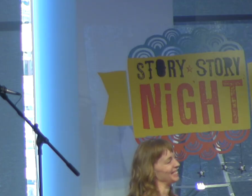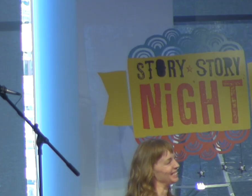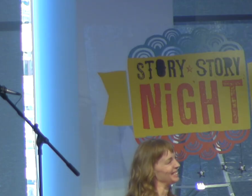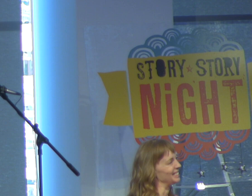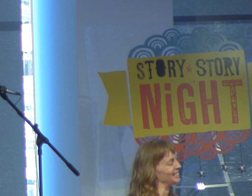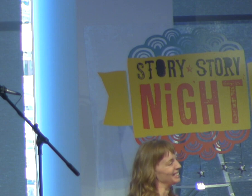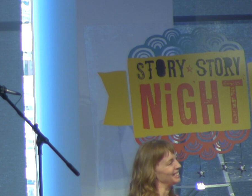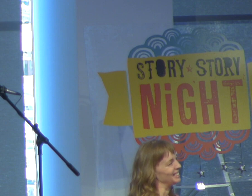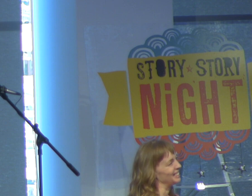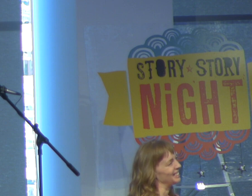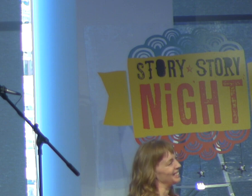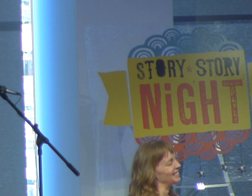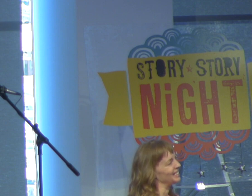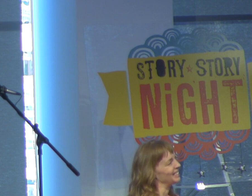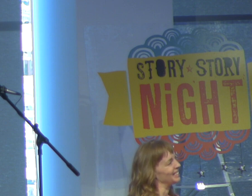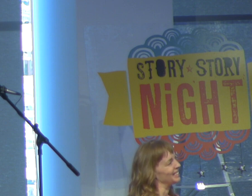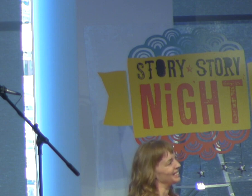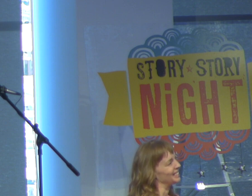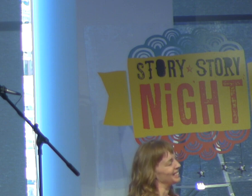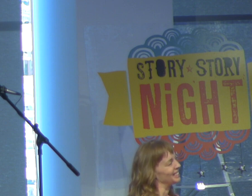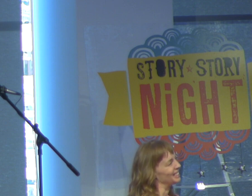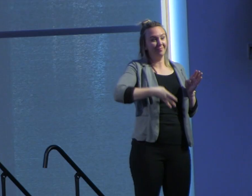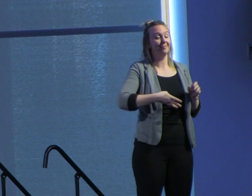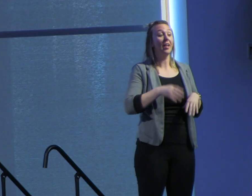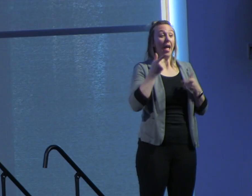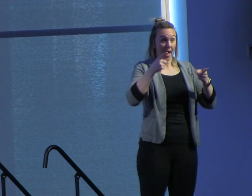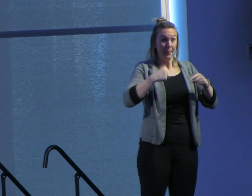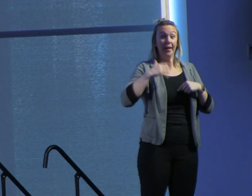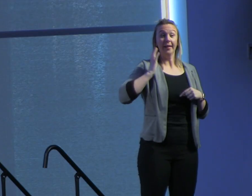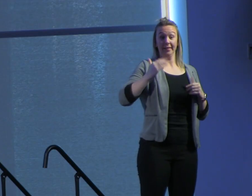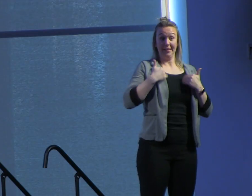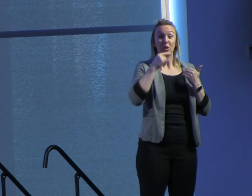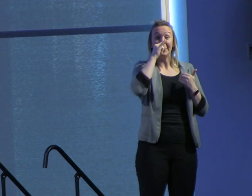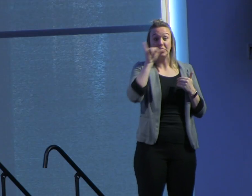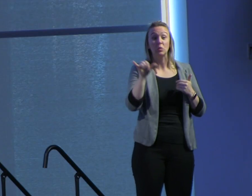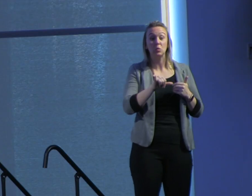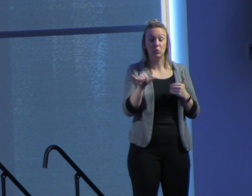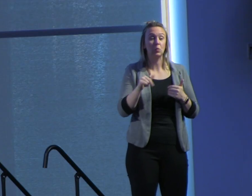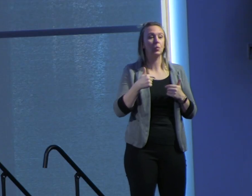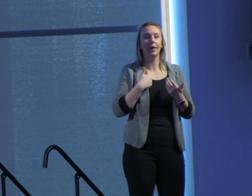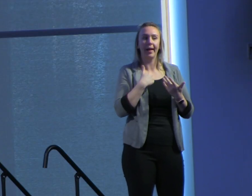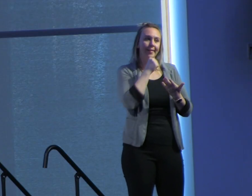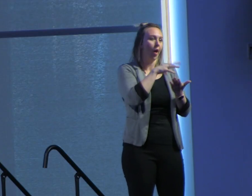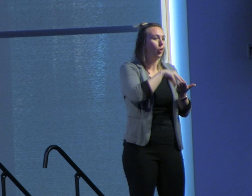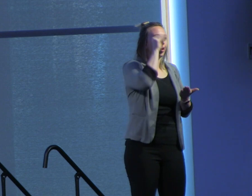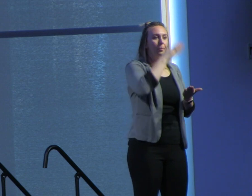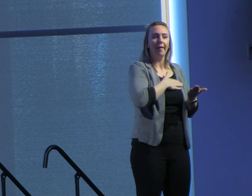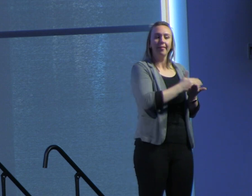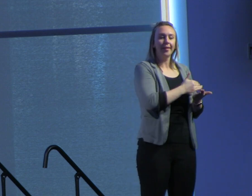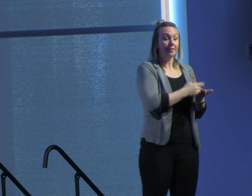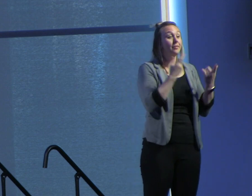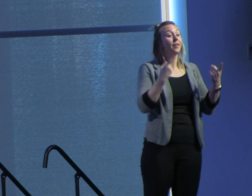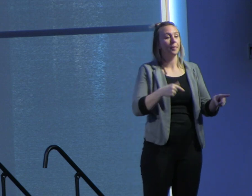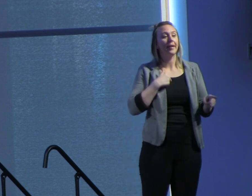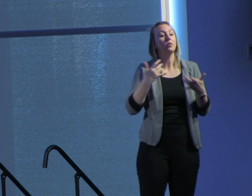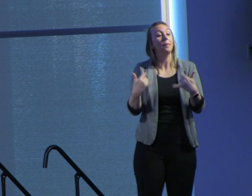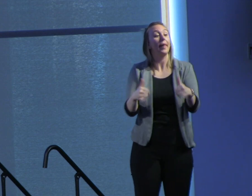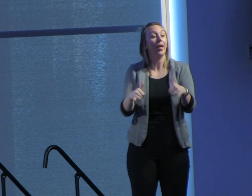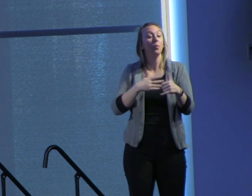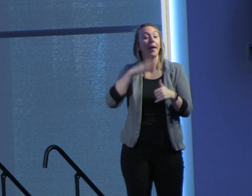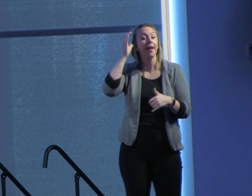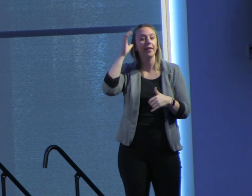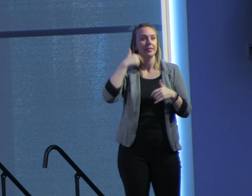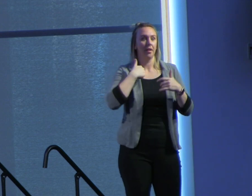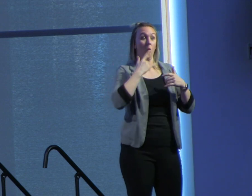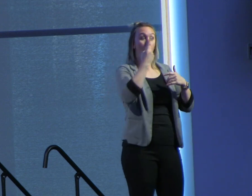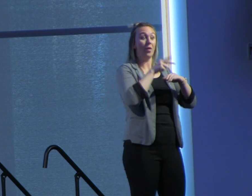Didn't listen. Happened when I was a little kid, too. I didn't learn my lesson. I remember playing with my cousin, and I was climbing in a